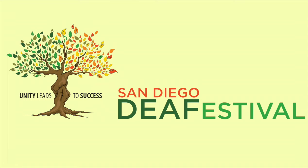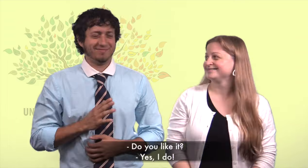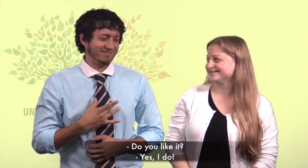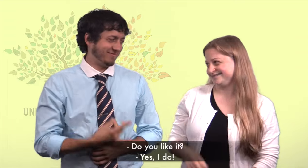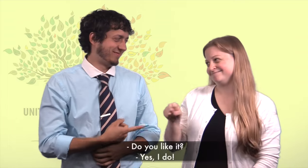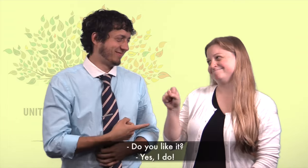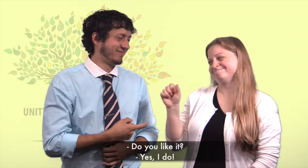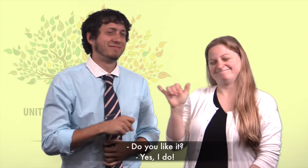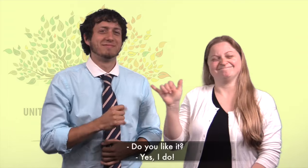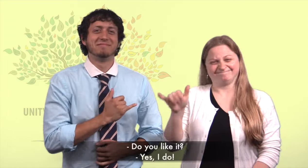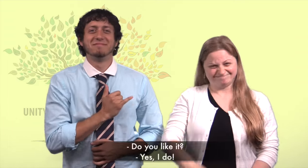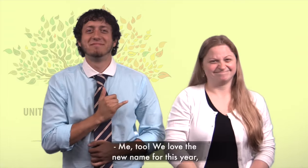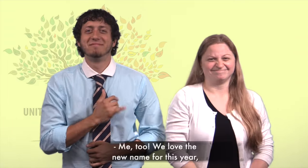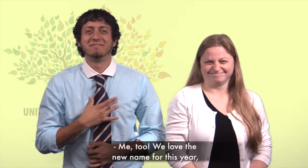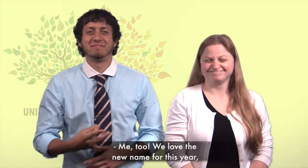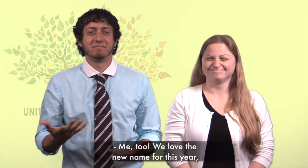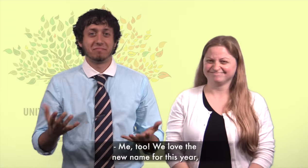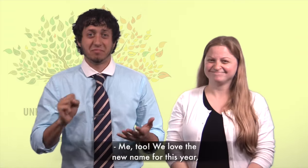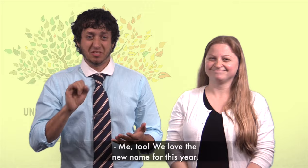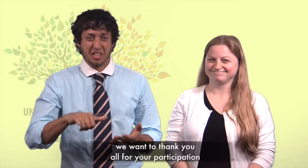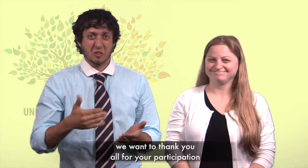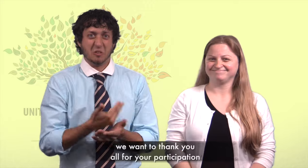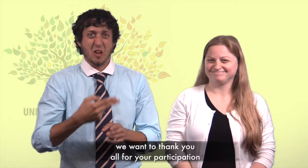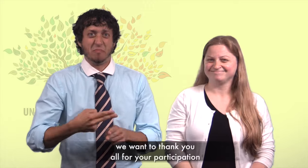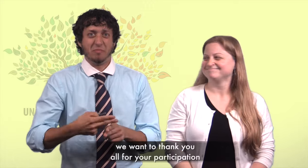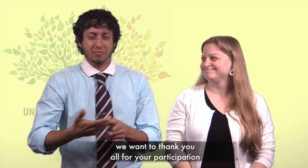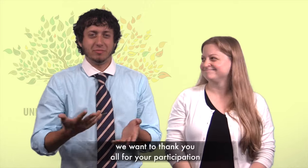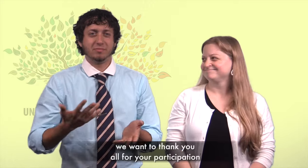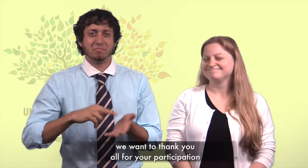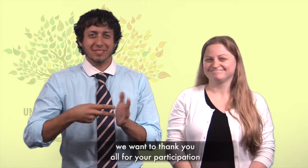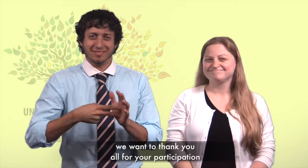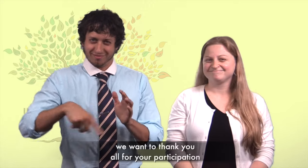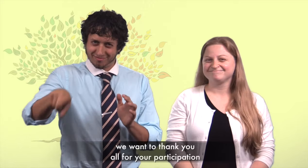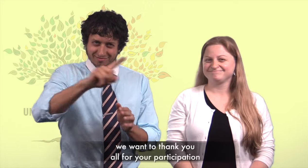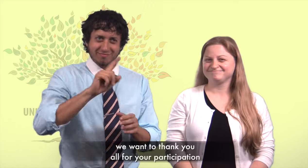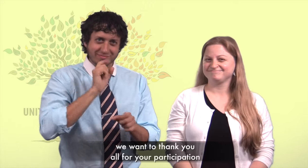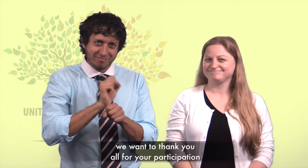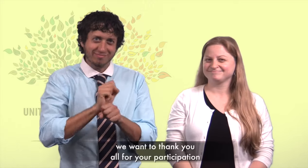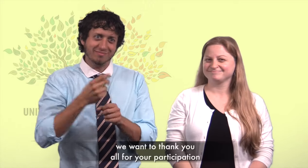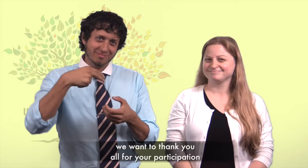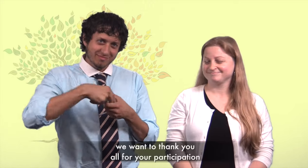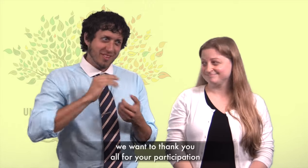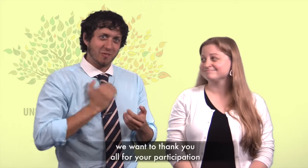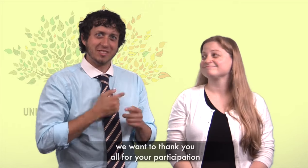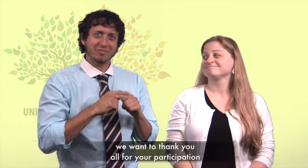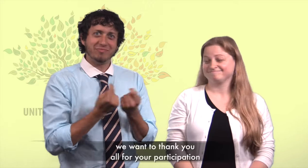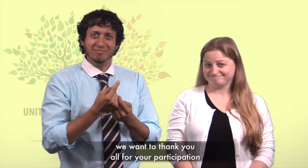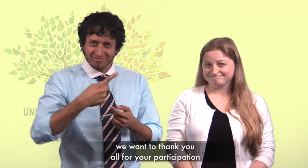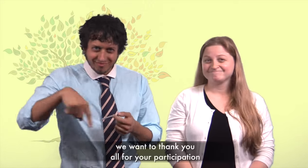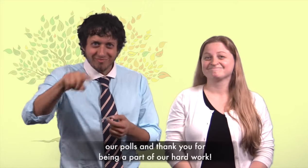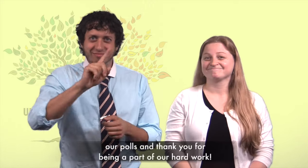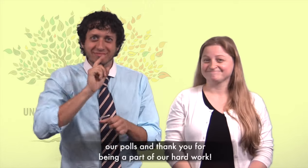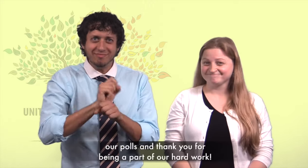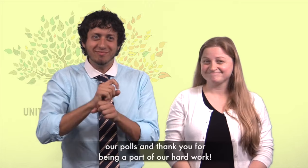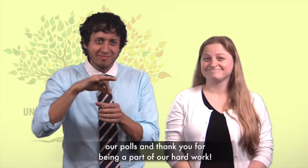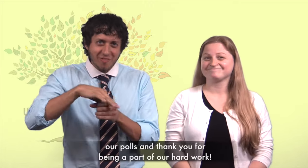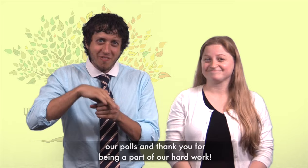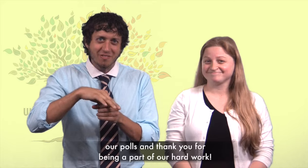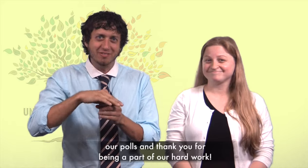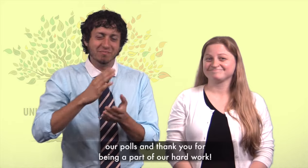Do you like it? Yes, I do. We want to thank you all for your participation in the voting, in the polls, and thank you for being part of